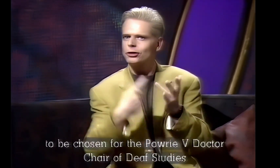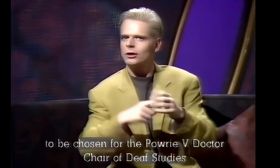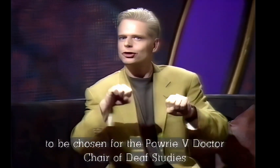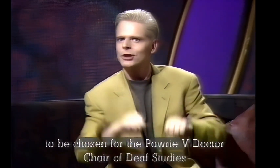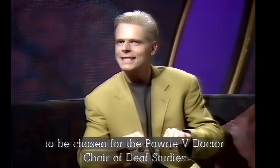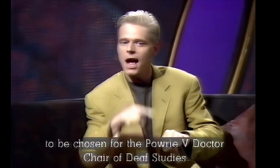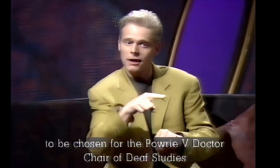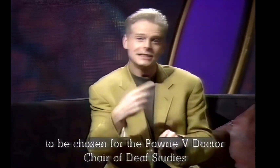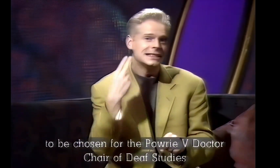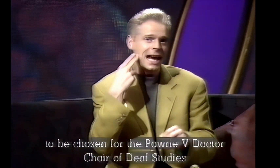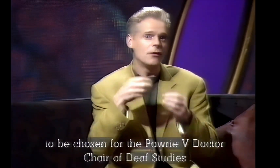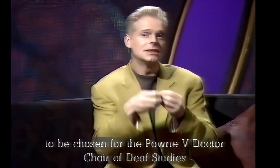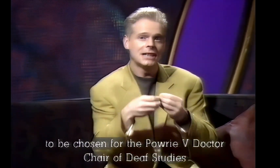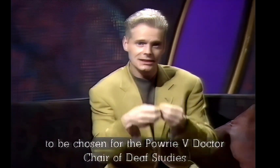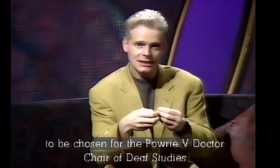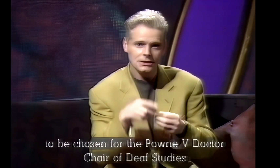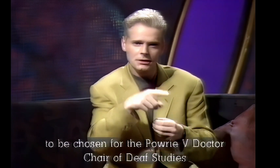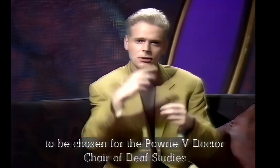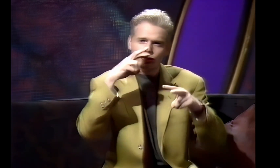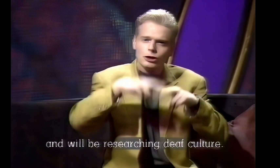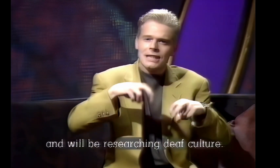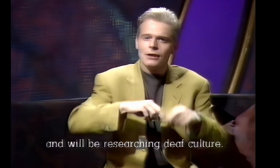Deaf Studies, and will be researching deaf culture.